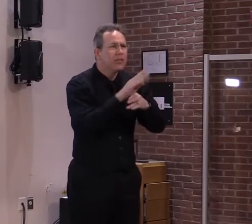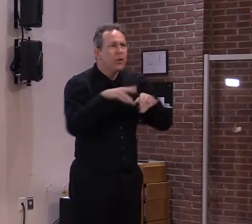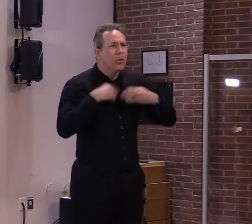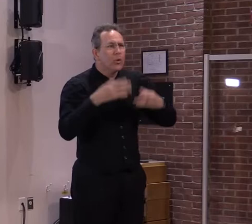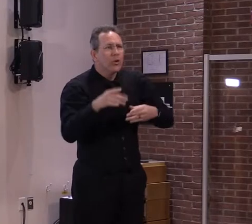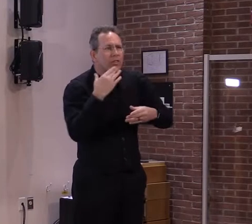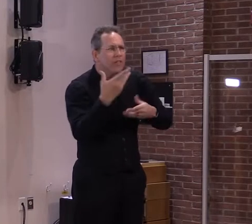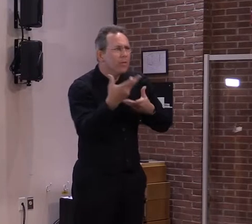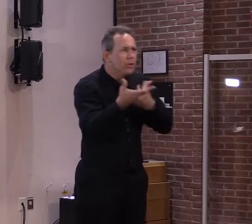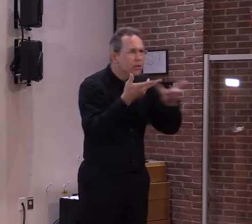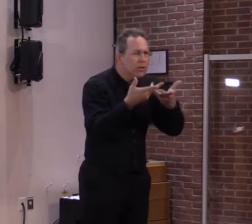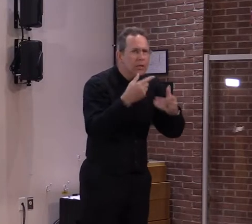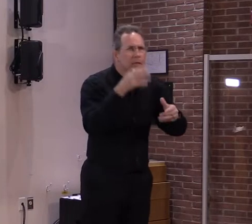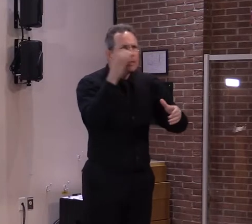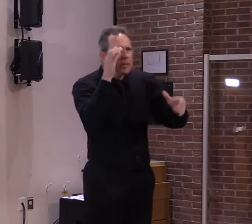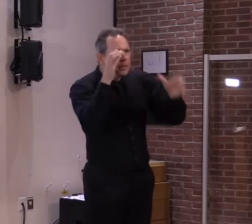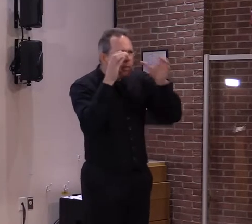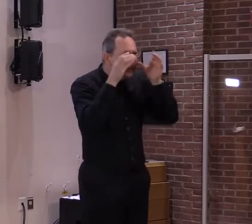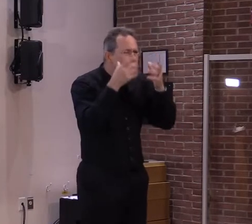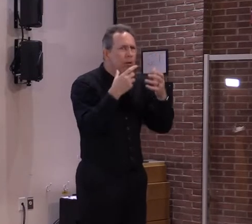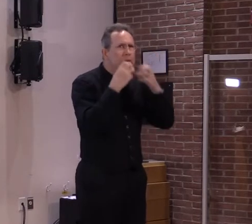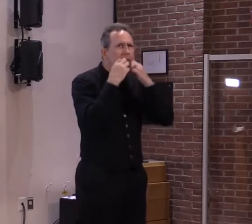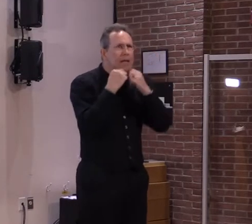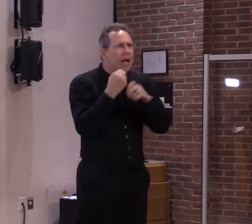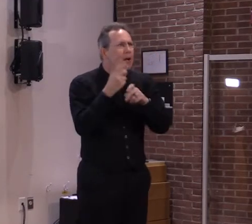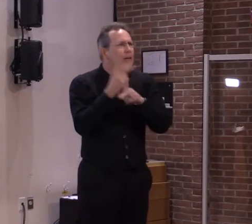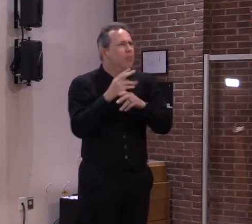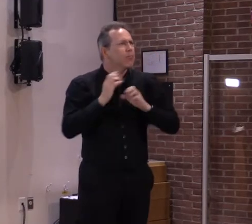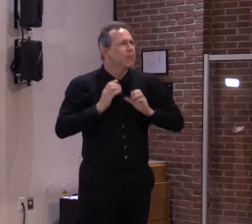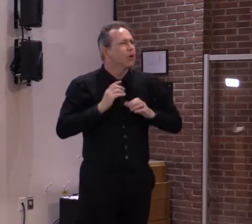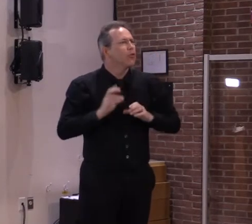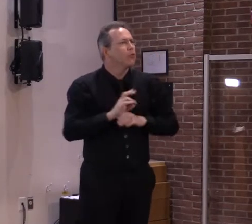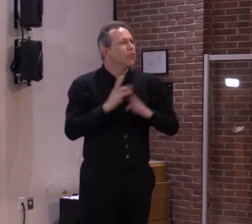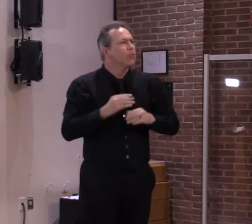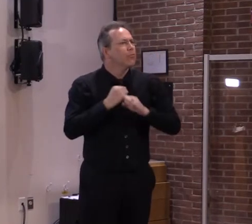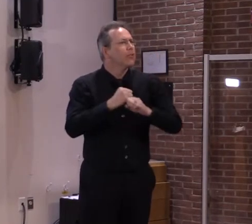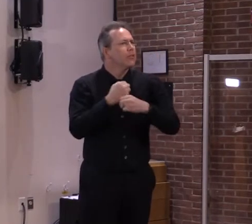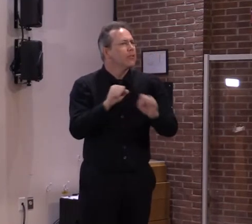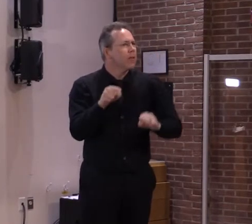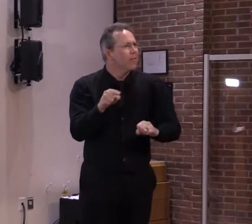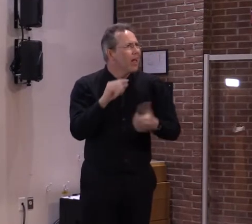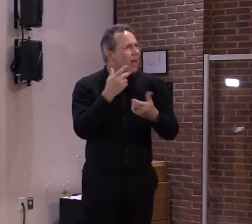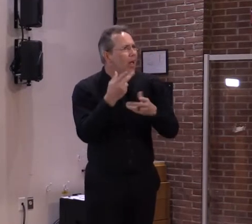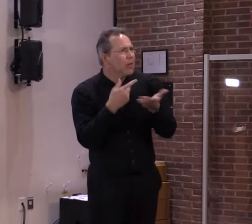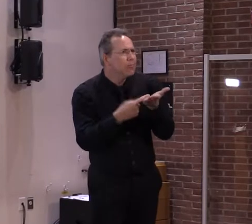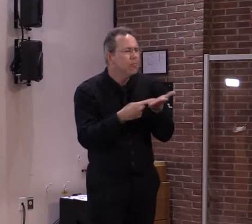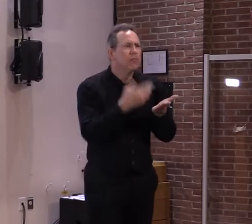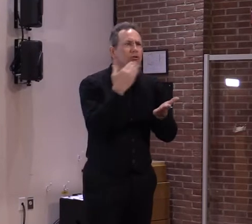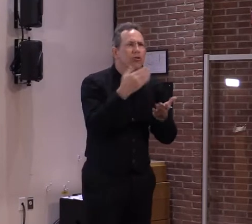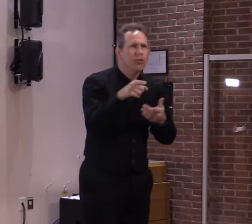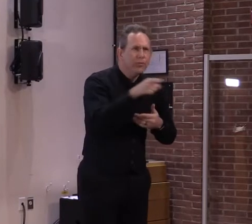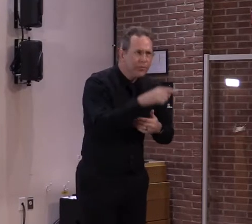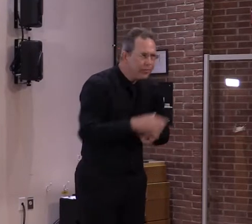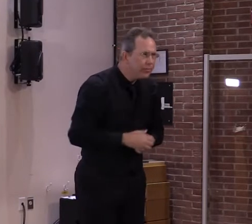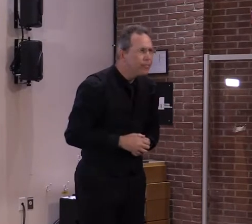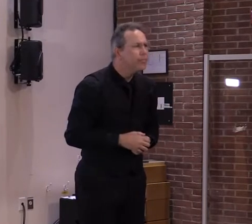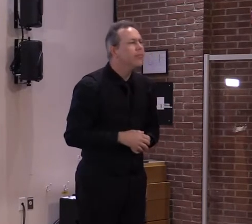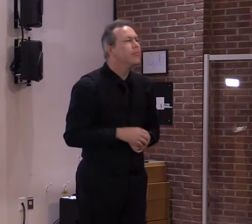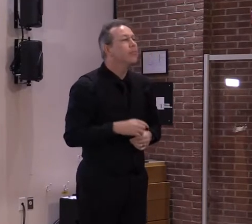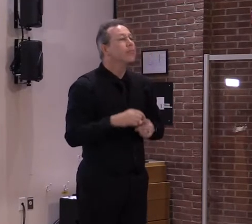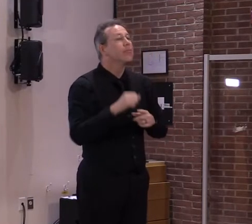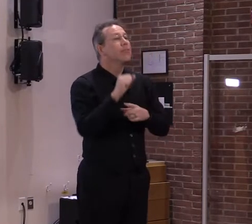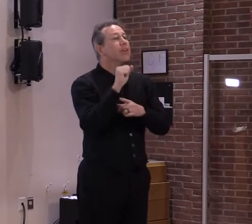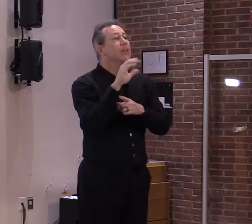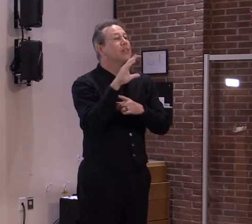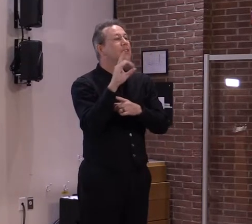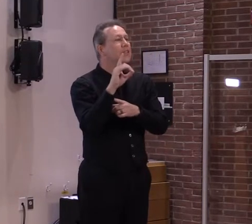ready to continue to partner with the business community to navigate this final chapter. There are great days ahead.